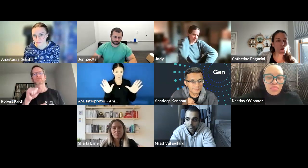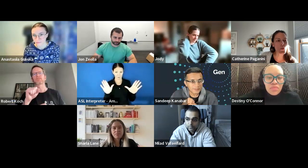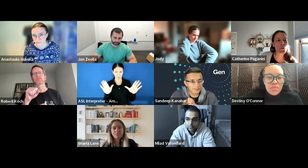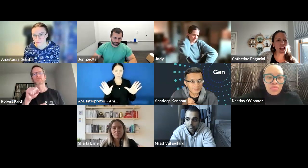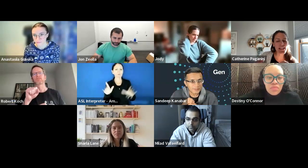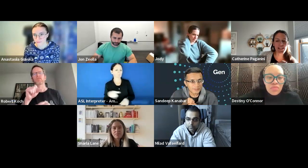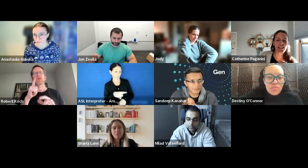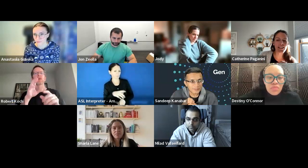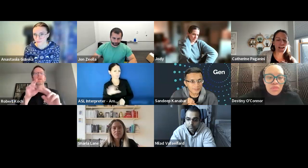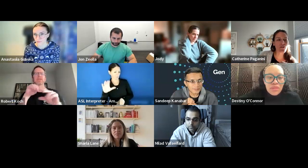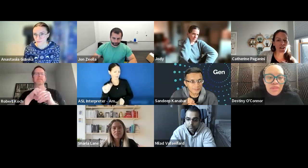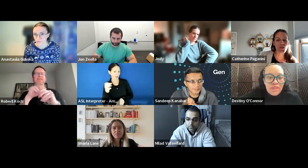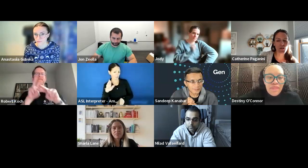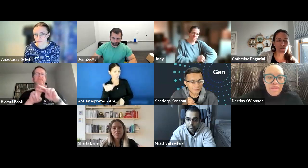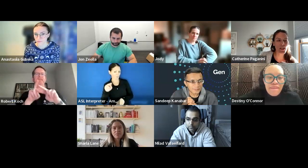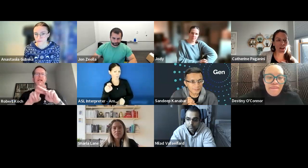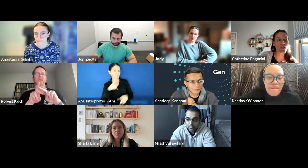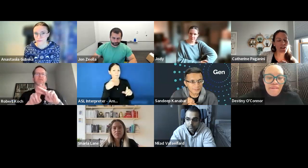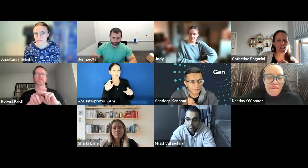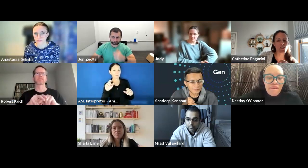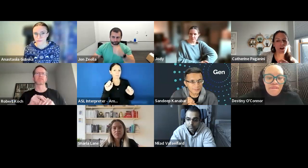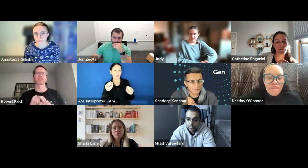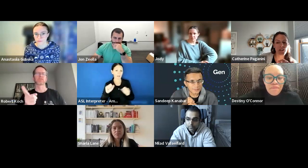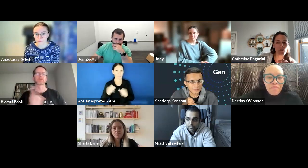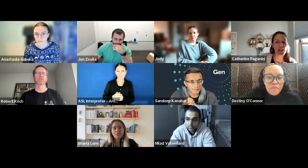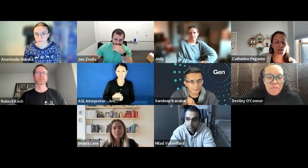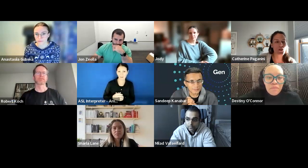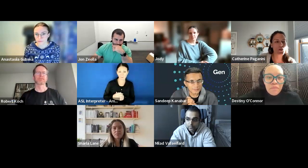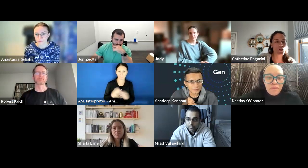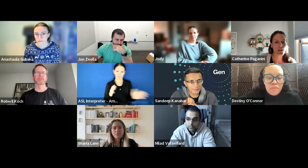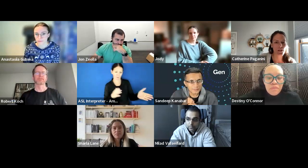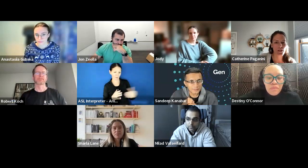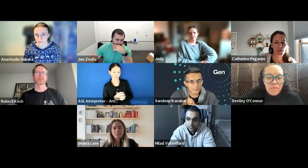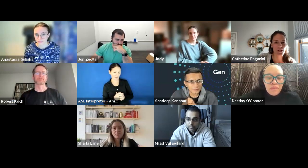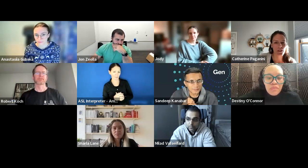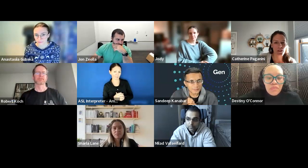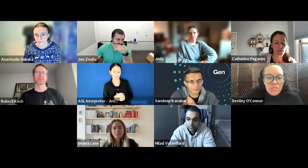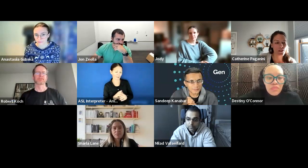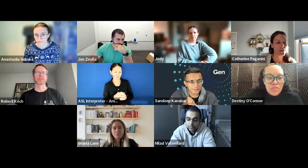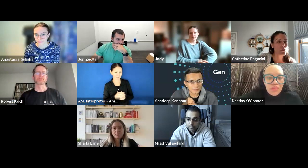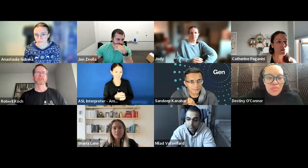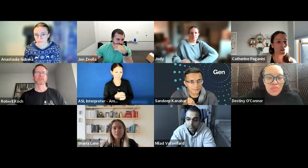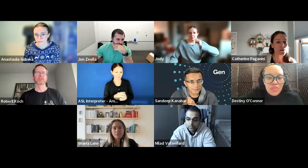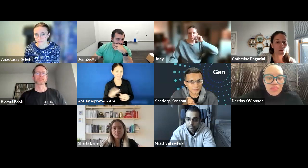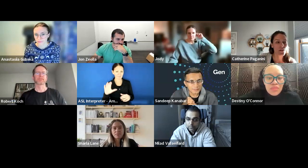Yes, so... Ideally, everything should be, everything that's conference related. Slack might, oh, sorry, go ahead, Catherine,